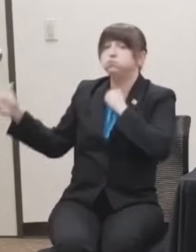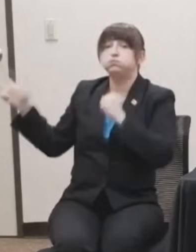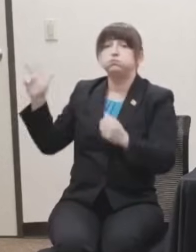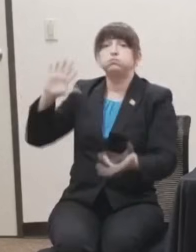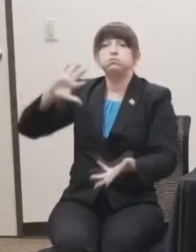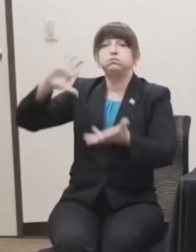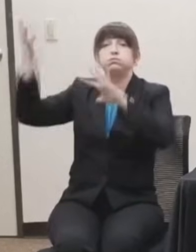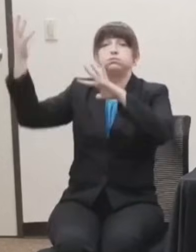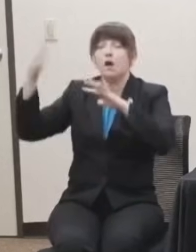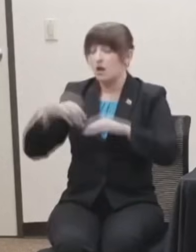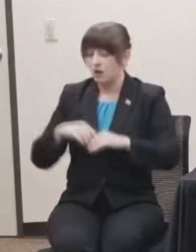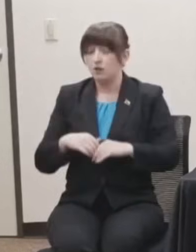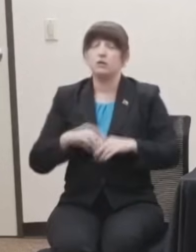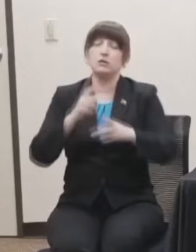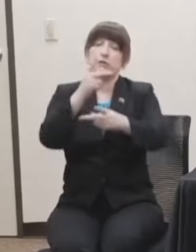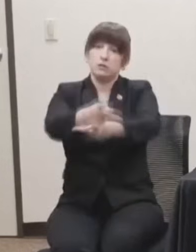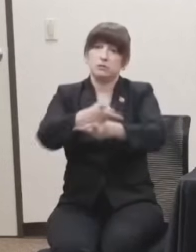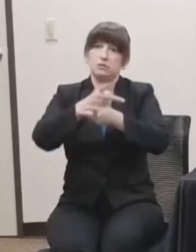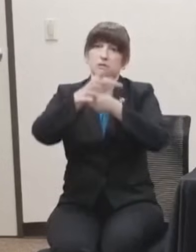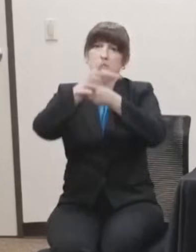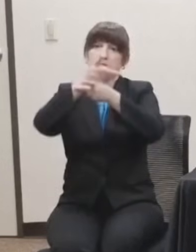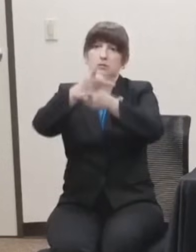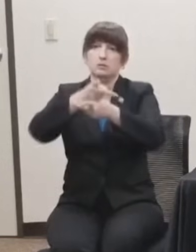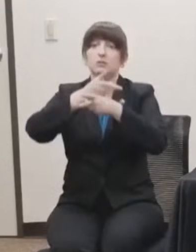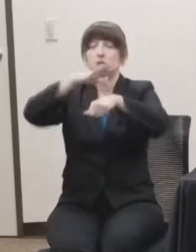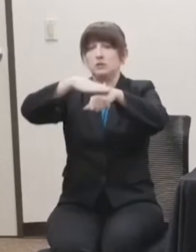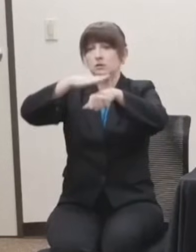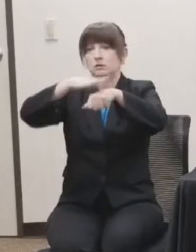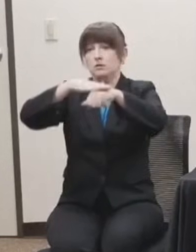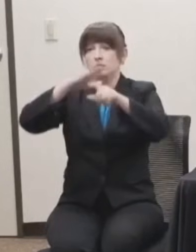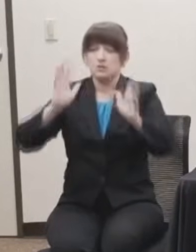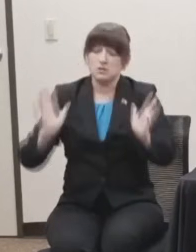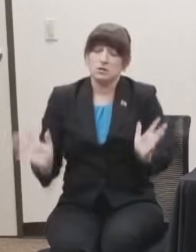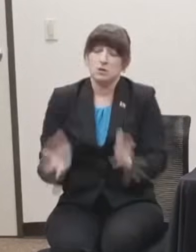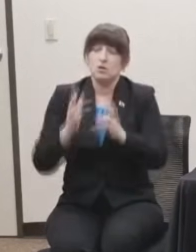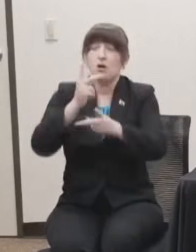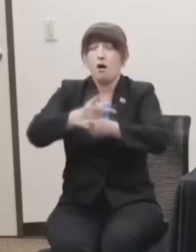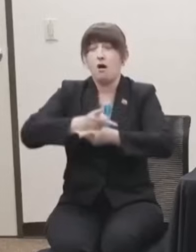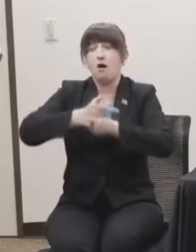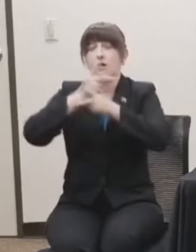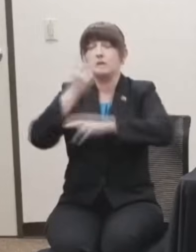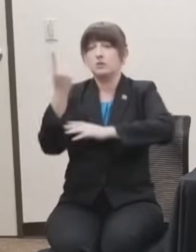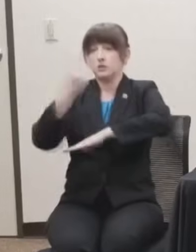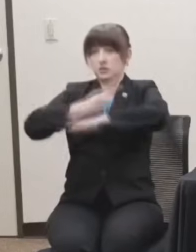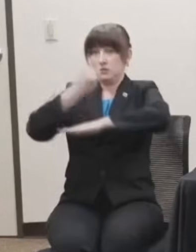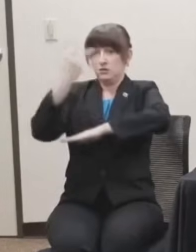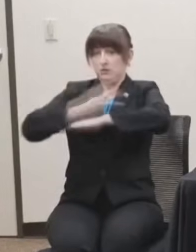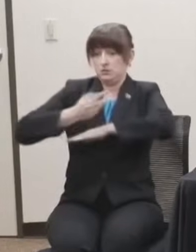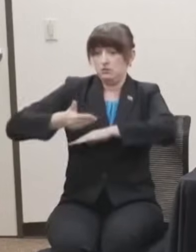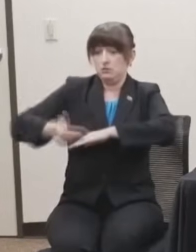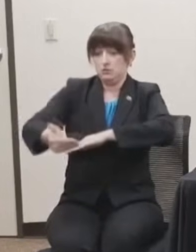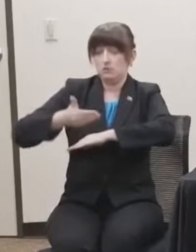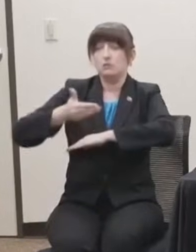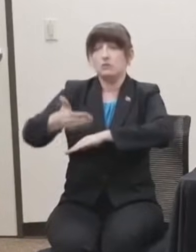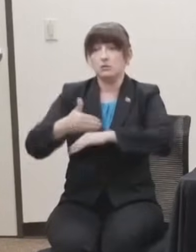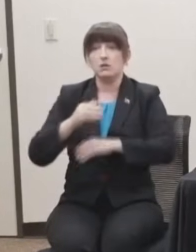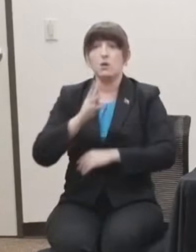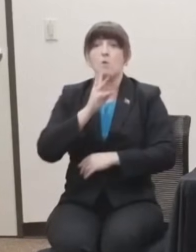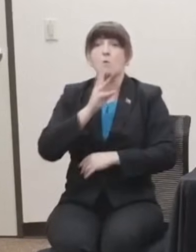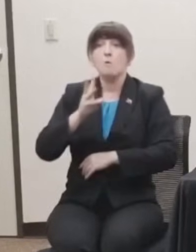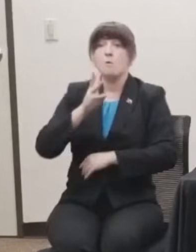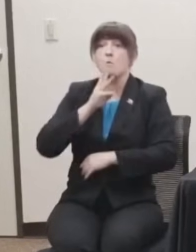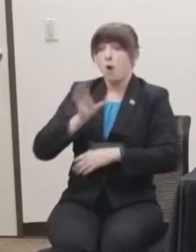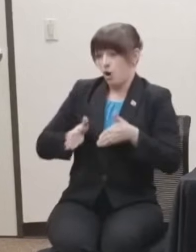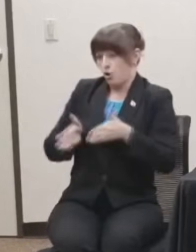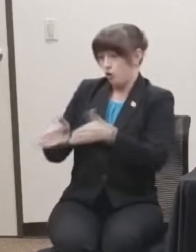be extraordinarily cautious for the next 24 to 48 hours. If there's any water on the road, you